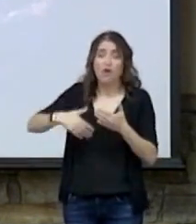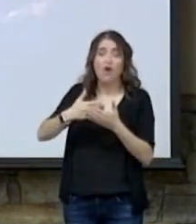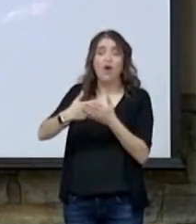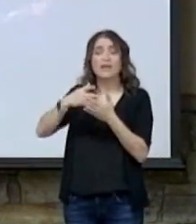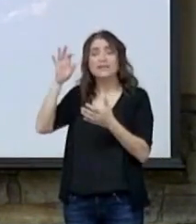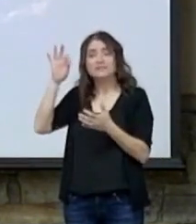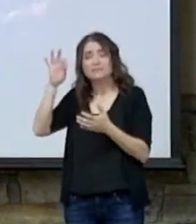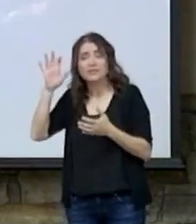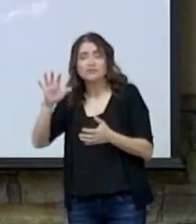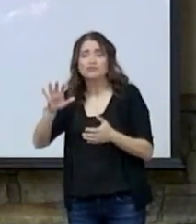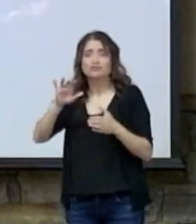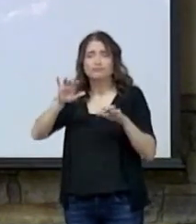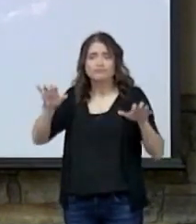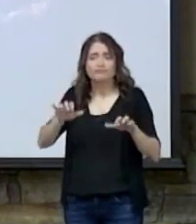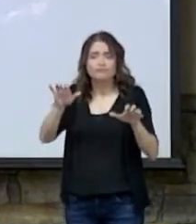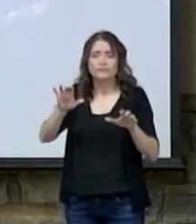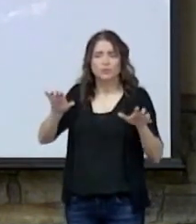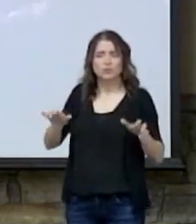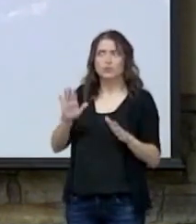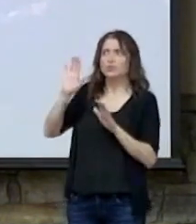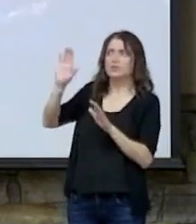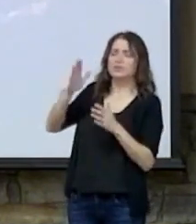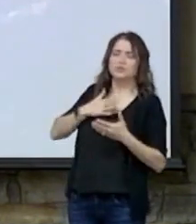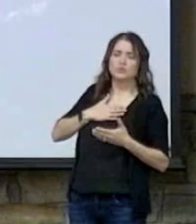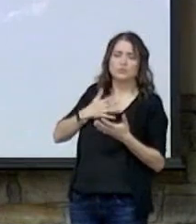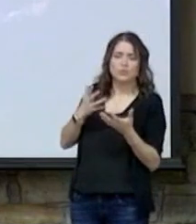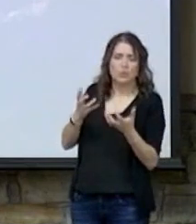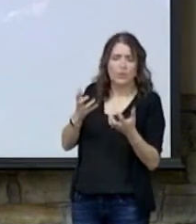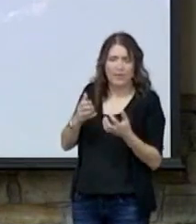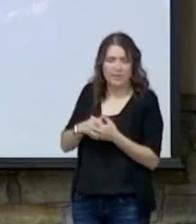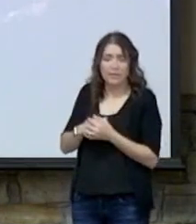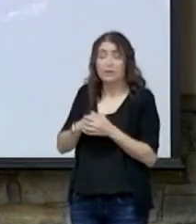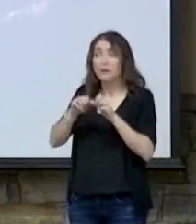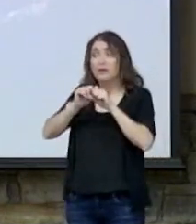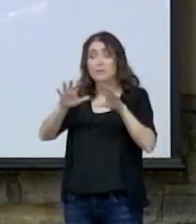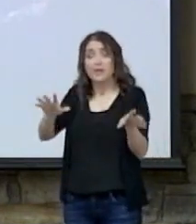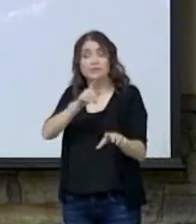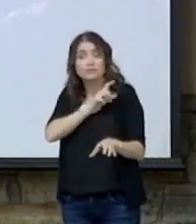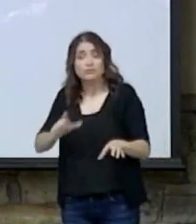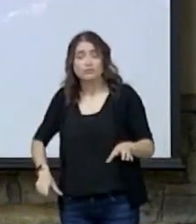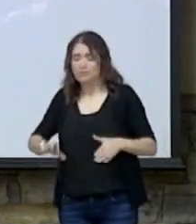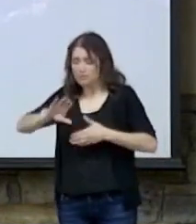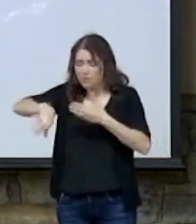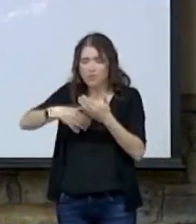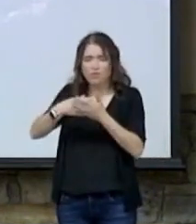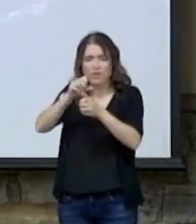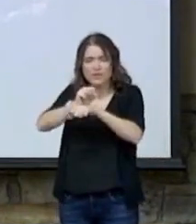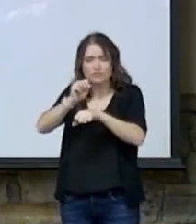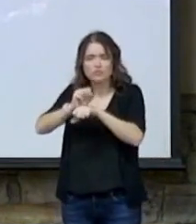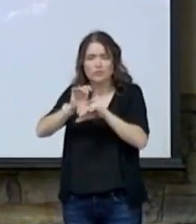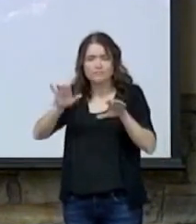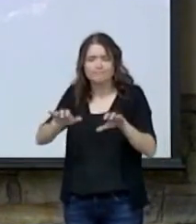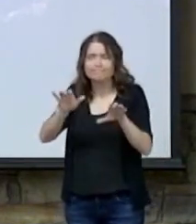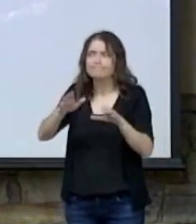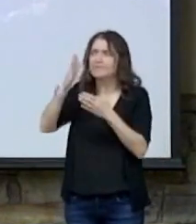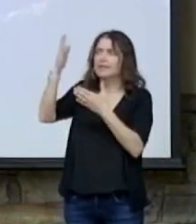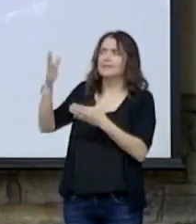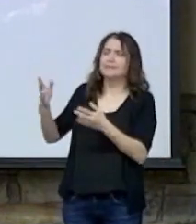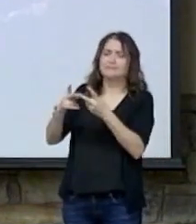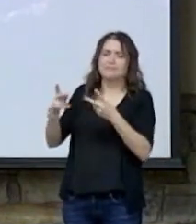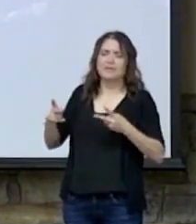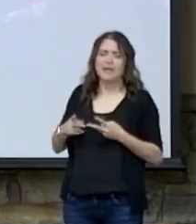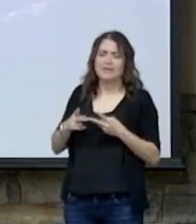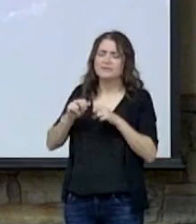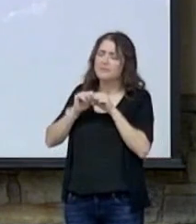who do His will. Bless the Lord, all His works in all places of His dominion. Bless the Lord, O